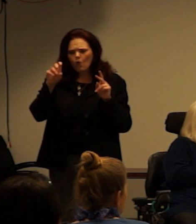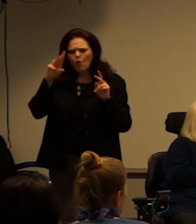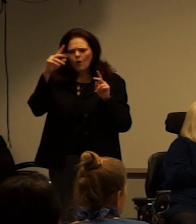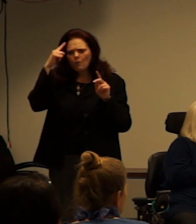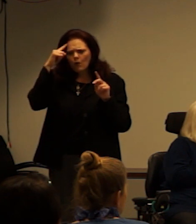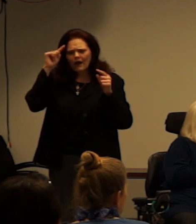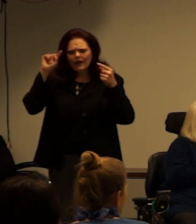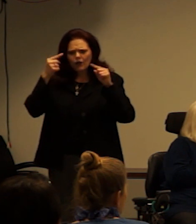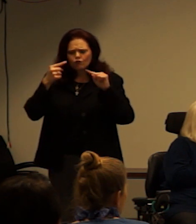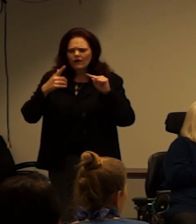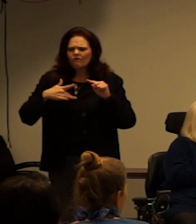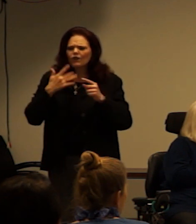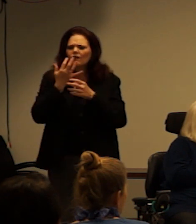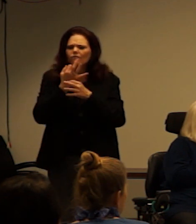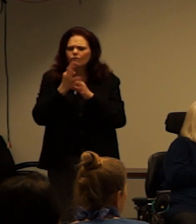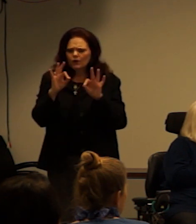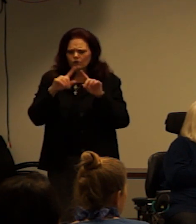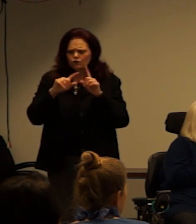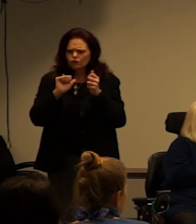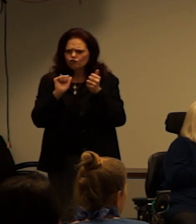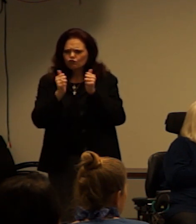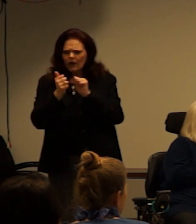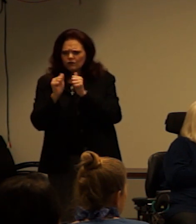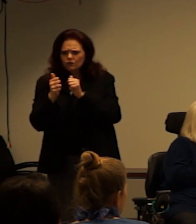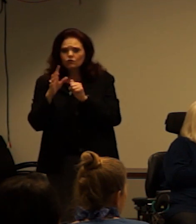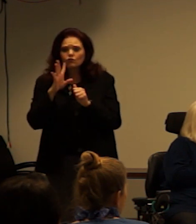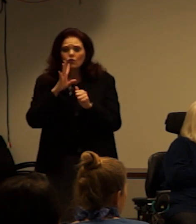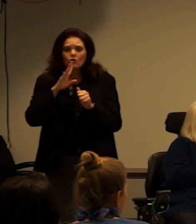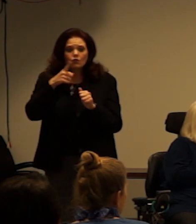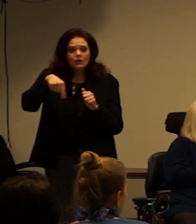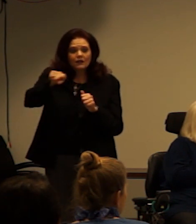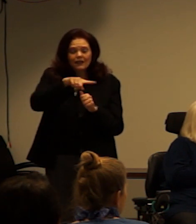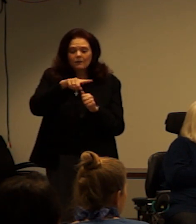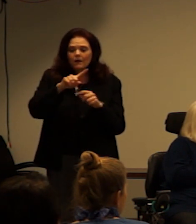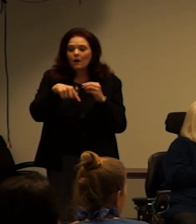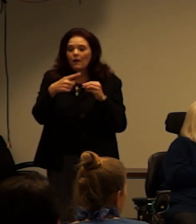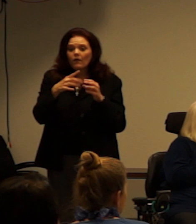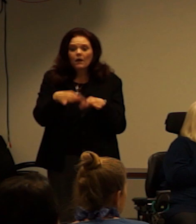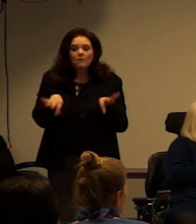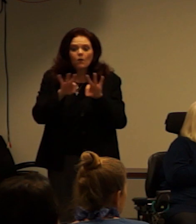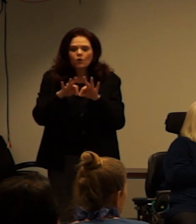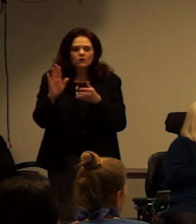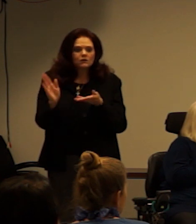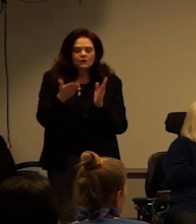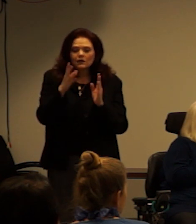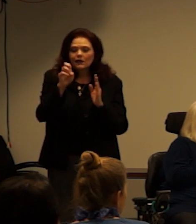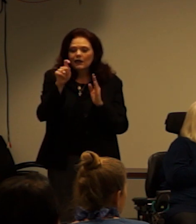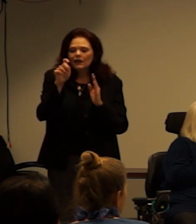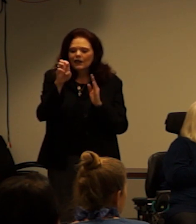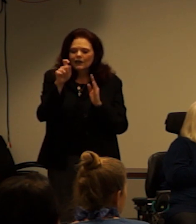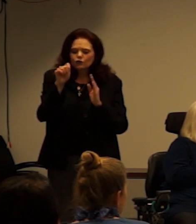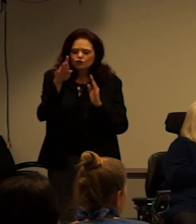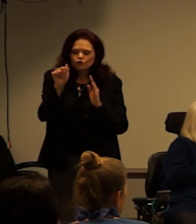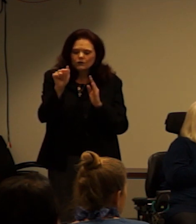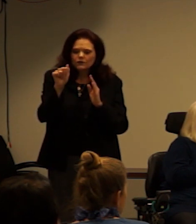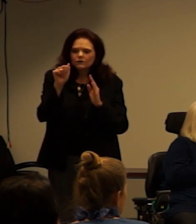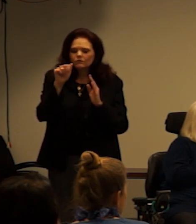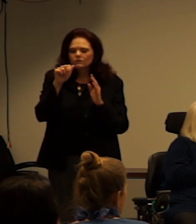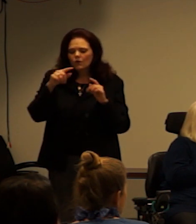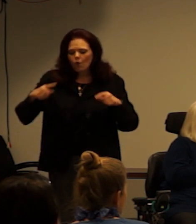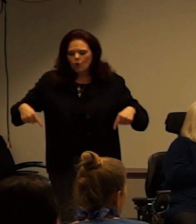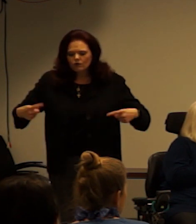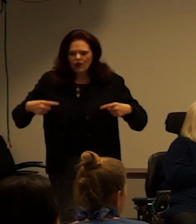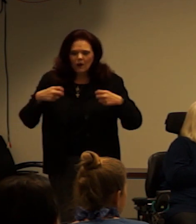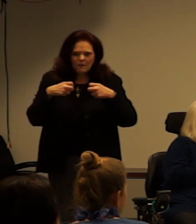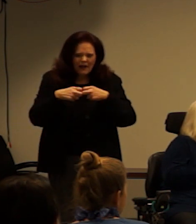it. Talk to them about the importance of taking extra wheelchair batteries with them or whatever. Talk to